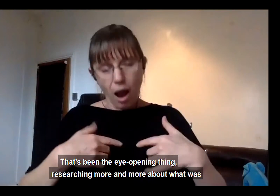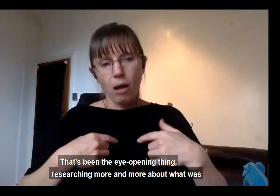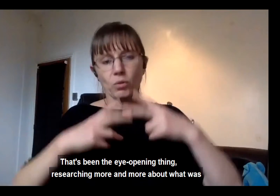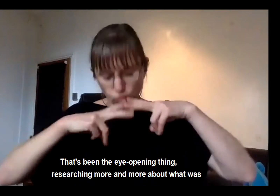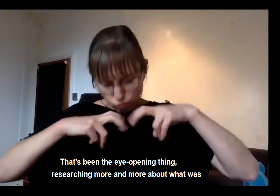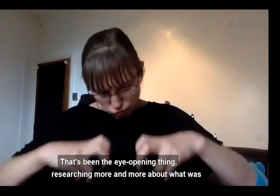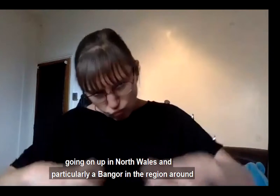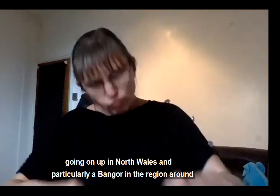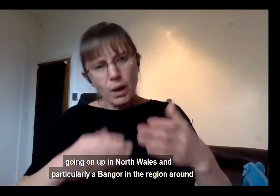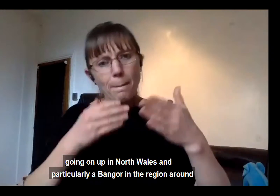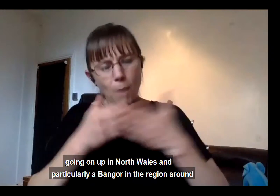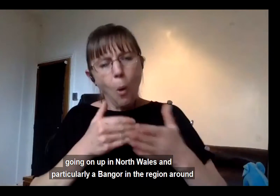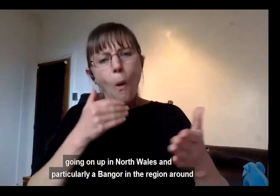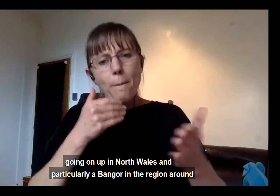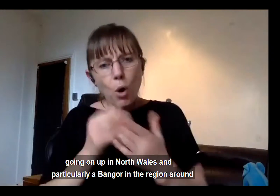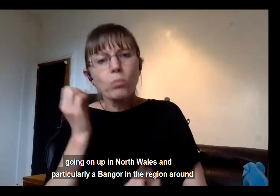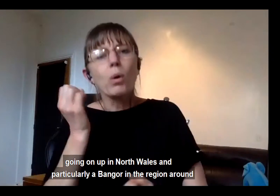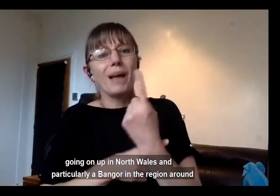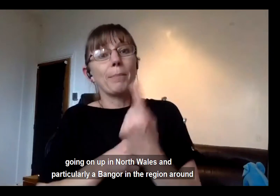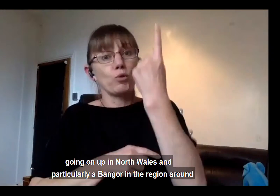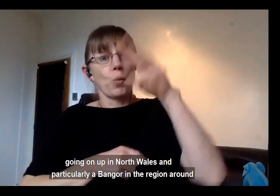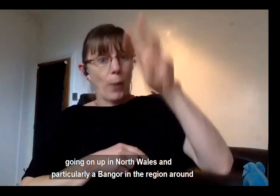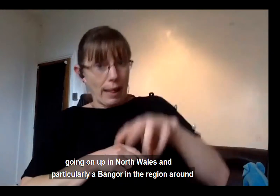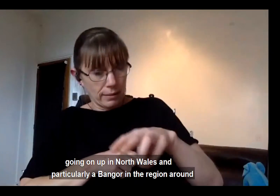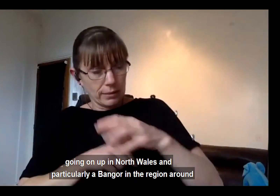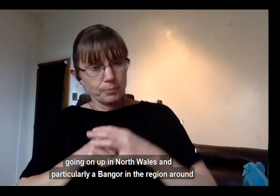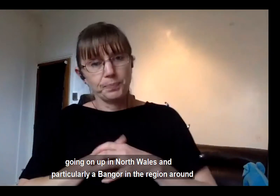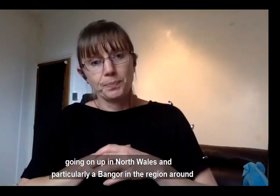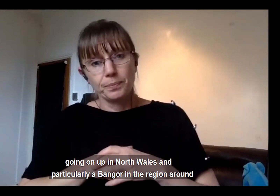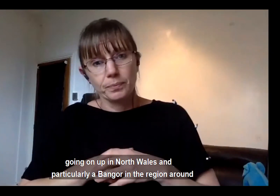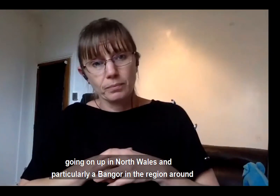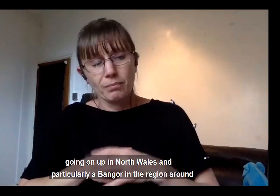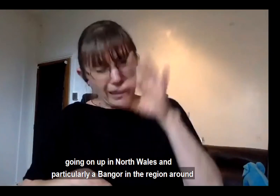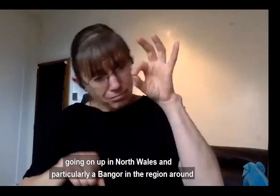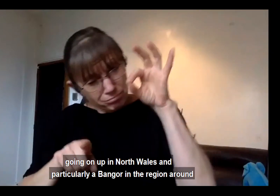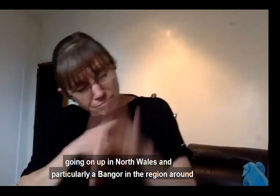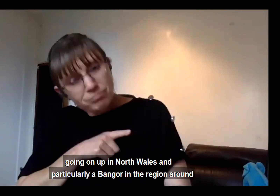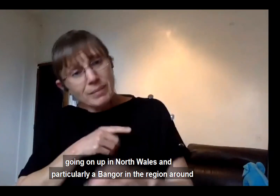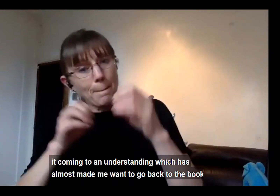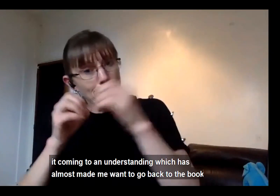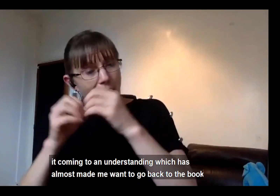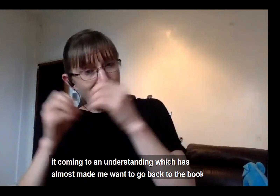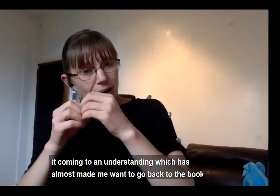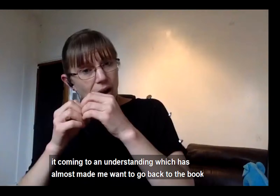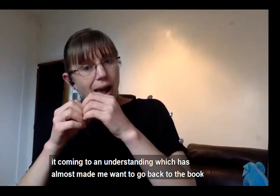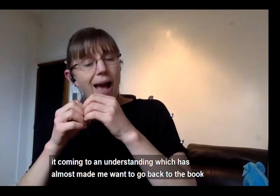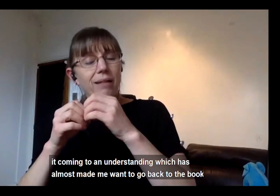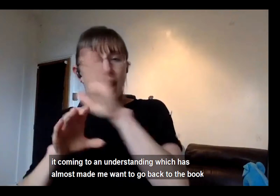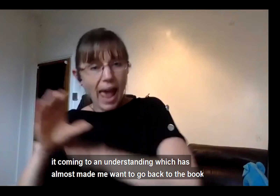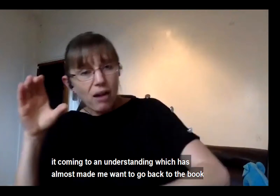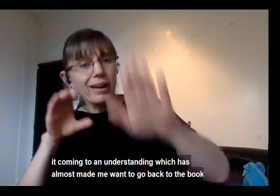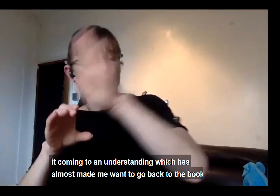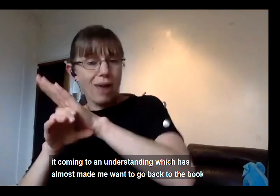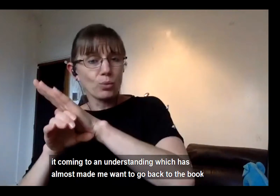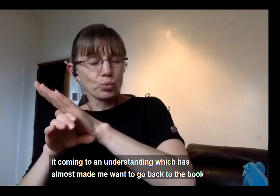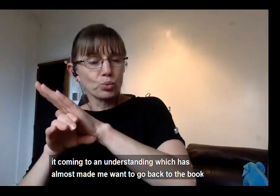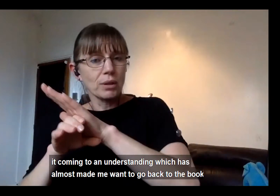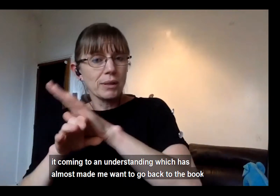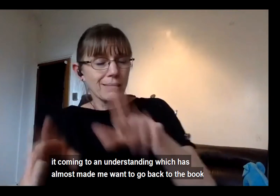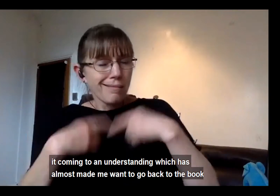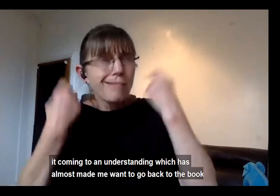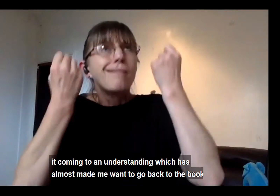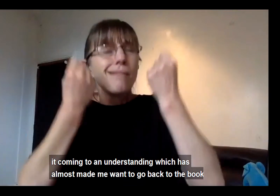more and more about what was going on up in North Wales, and particularly in Bangor and the region around it, coming to an